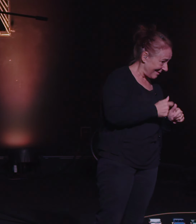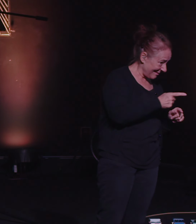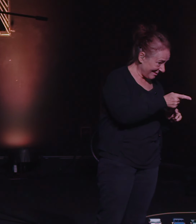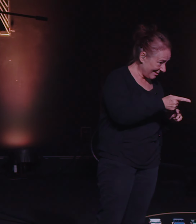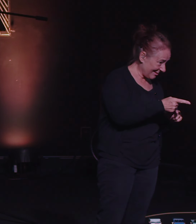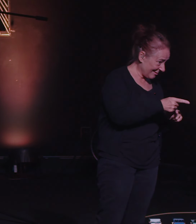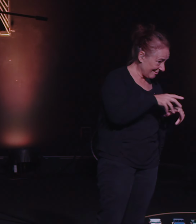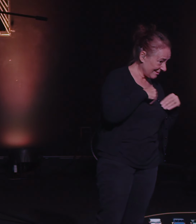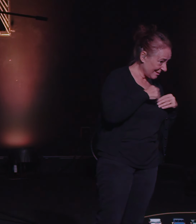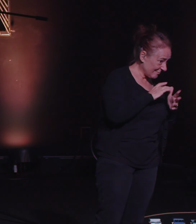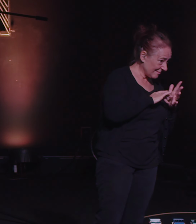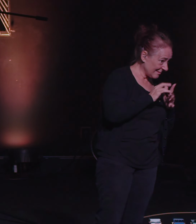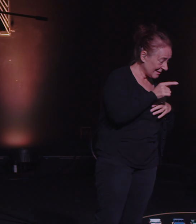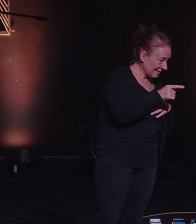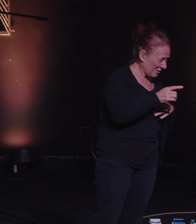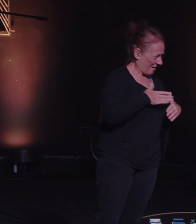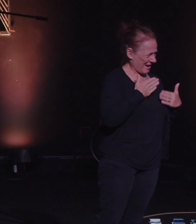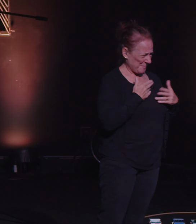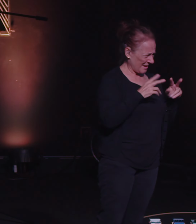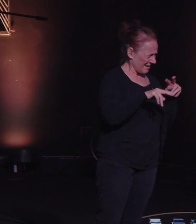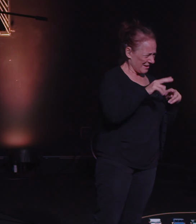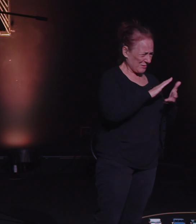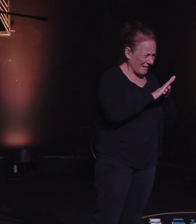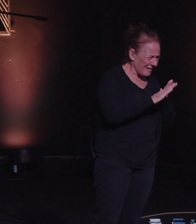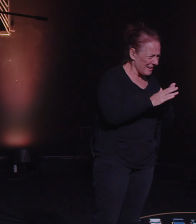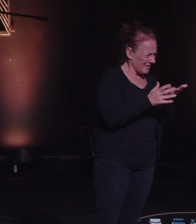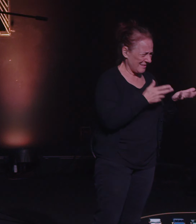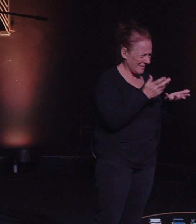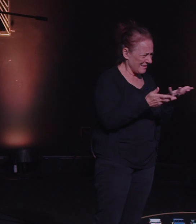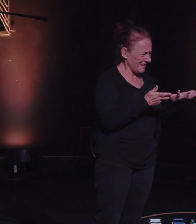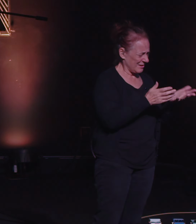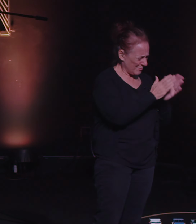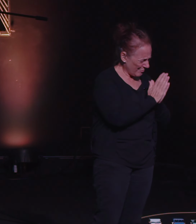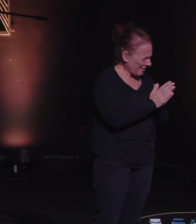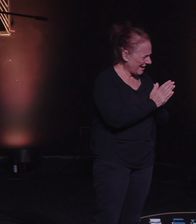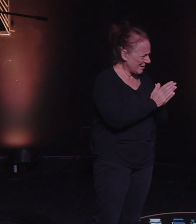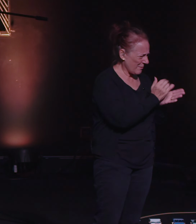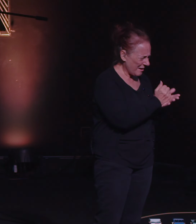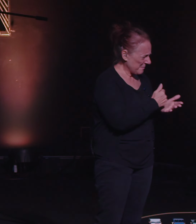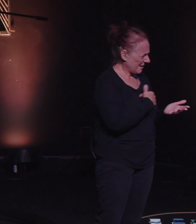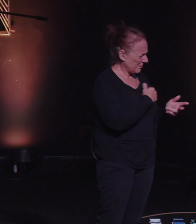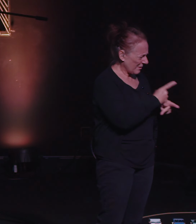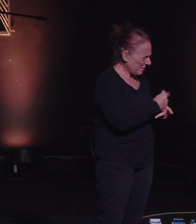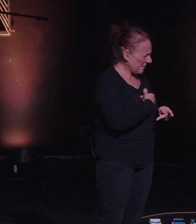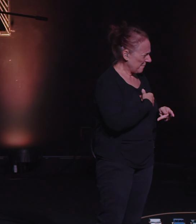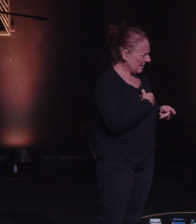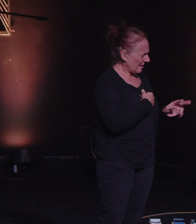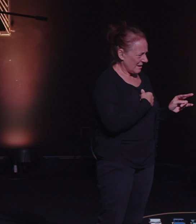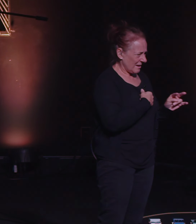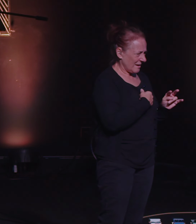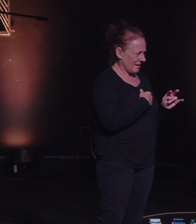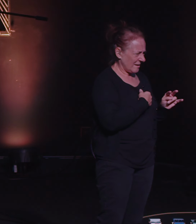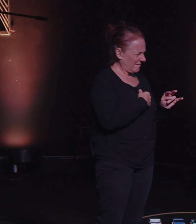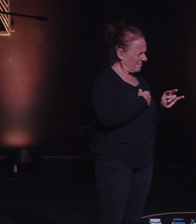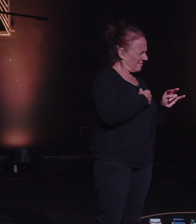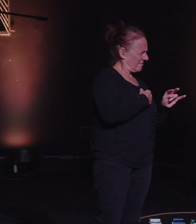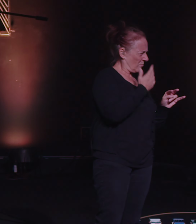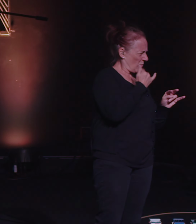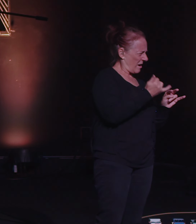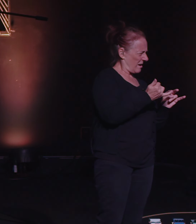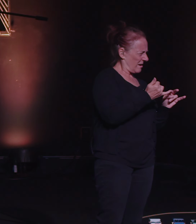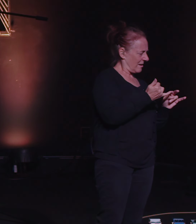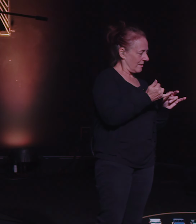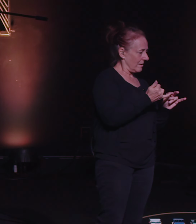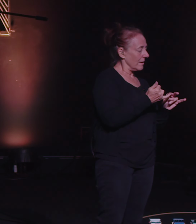but you seem happy. You're always kind to me. You pray over me sometimes." Like, there will be a change that will happen because